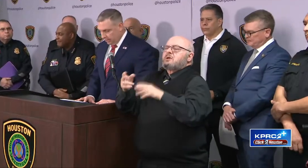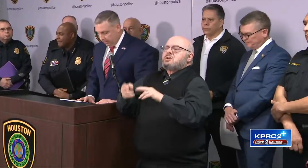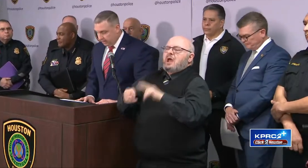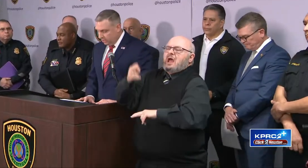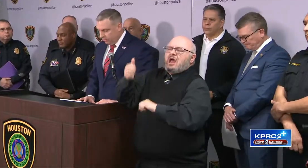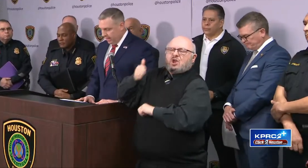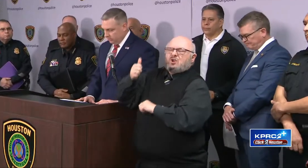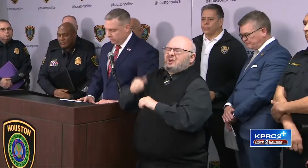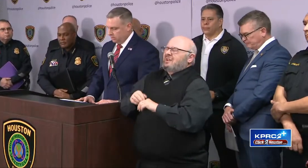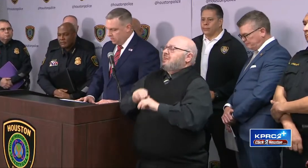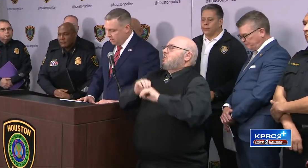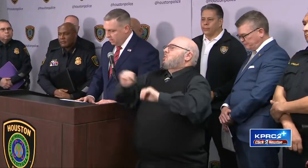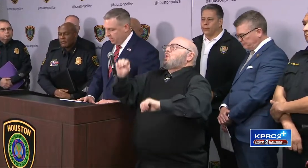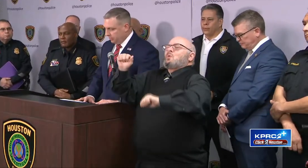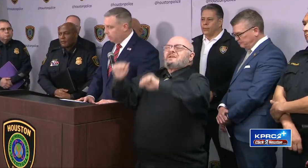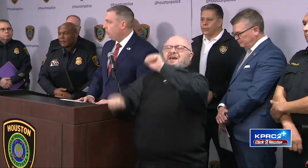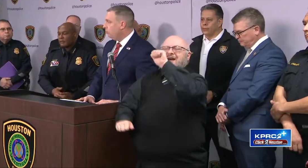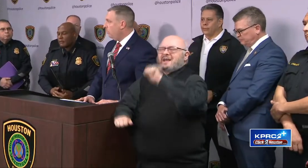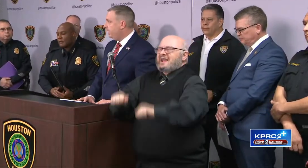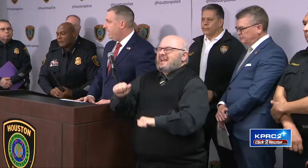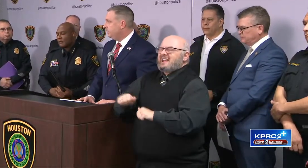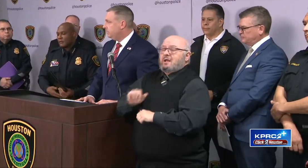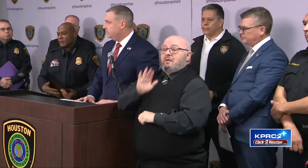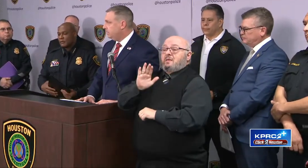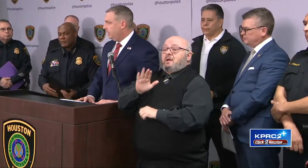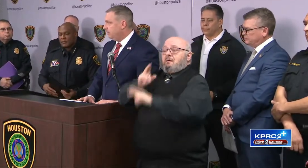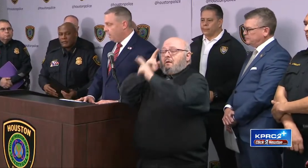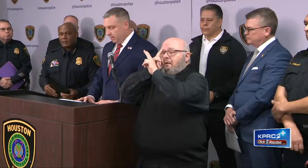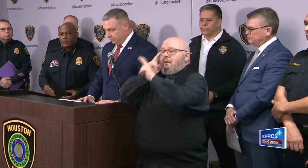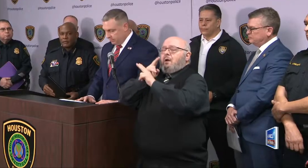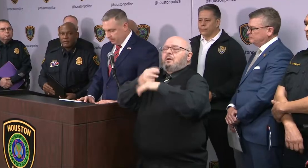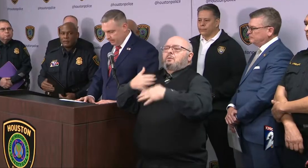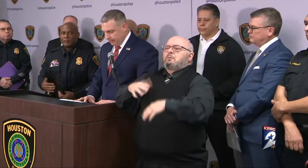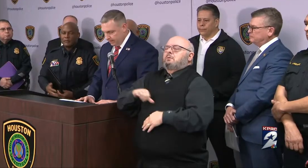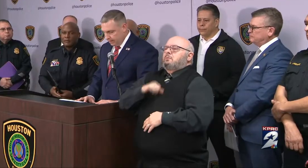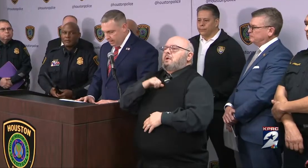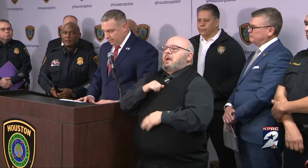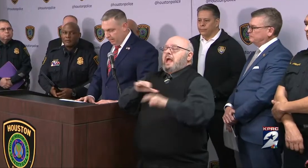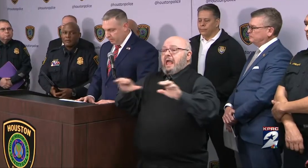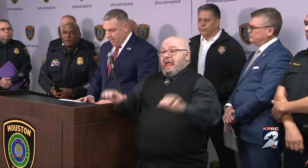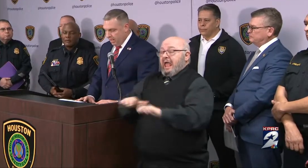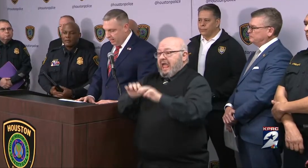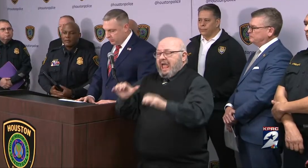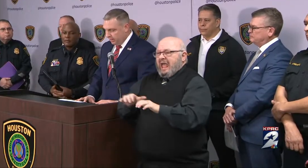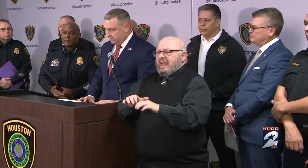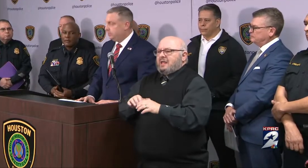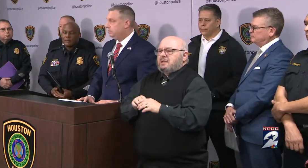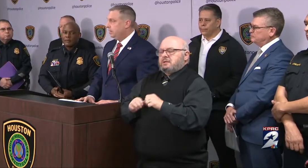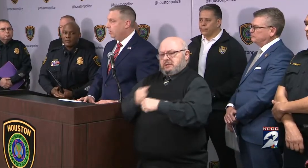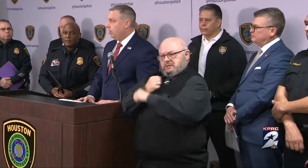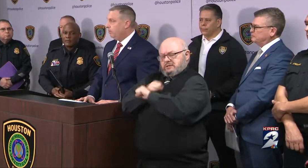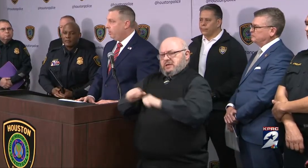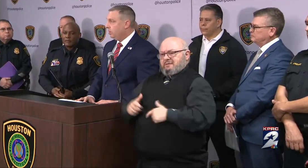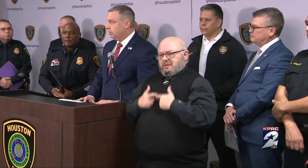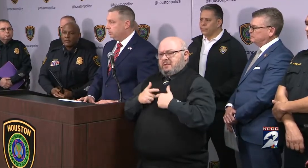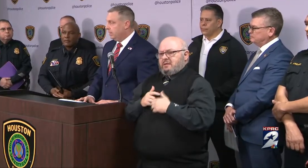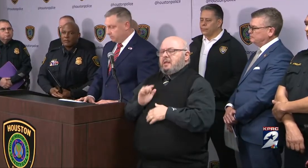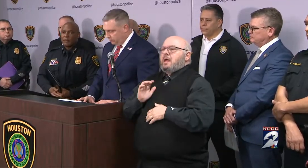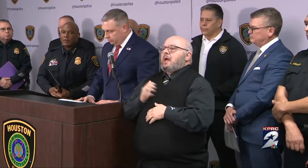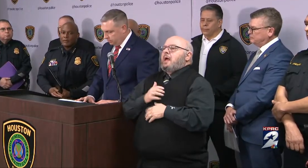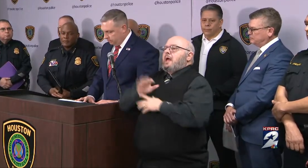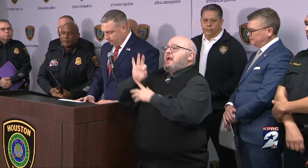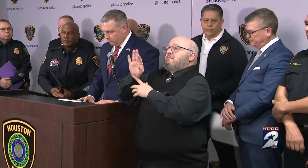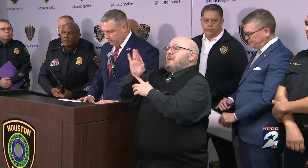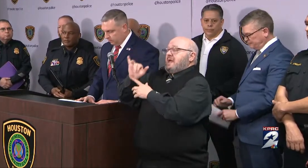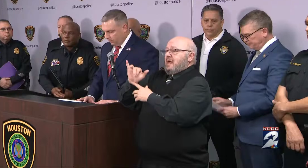doubt that their heroic action saved lives. The FBI has been assisting our partners at